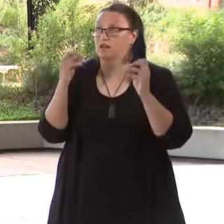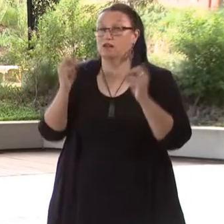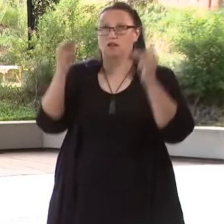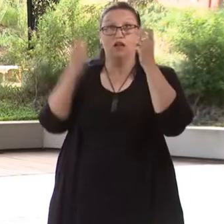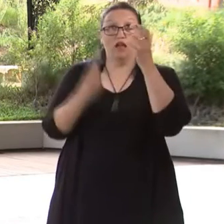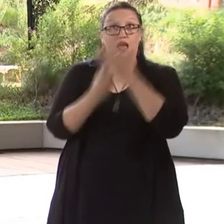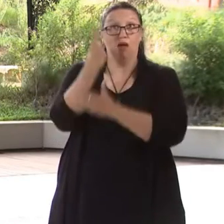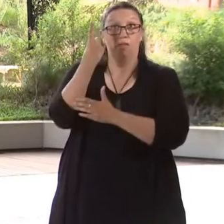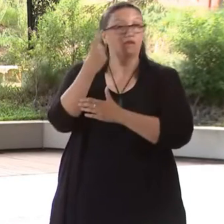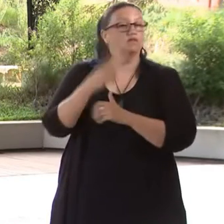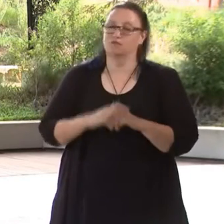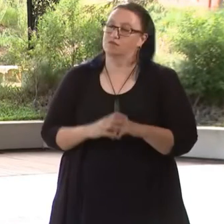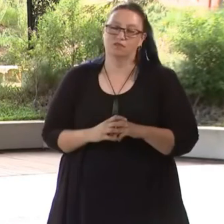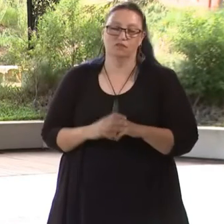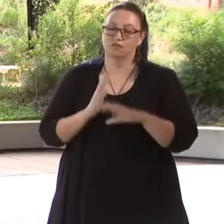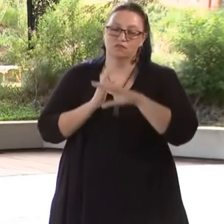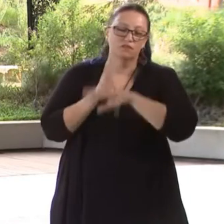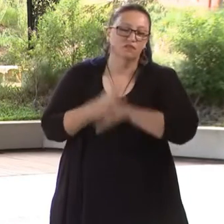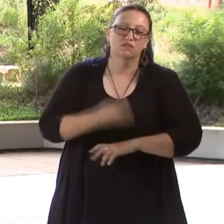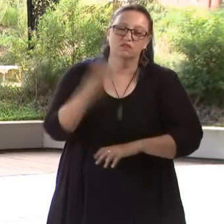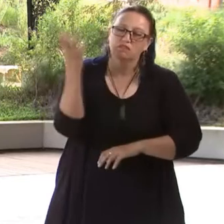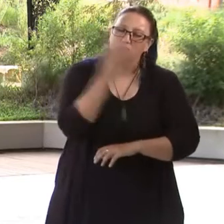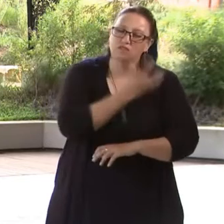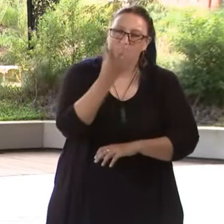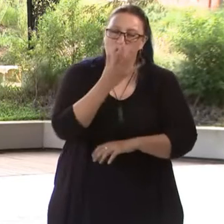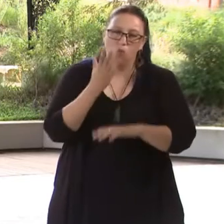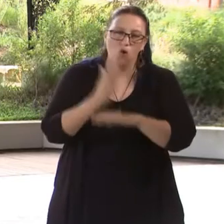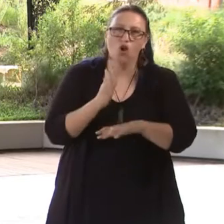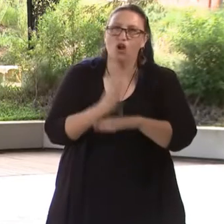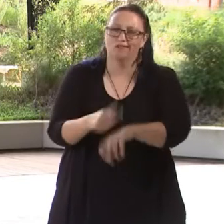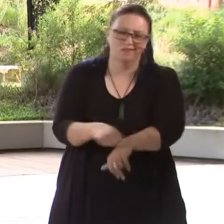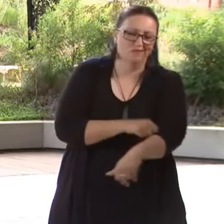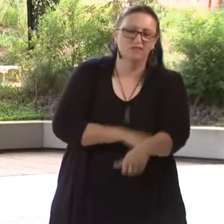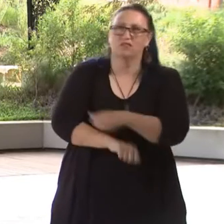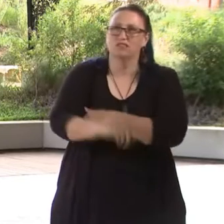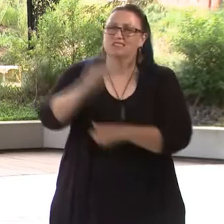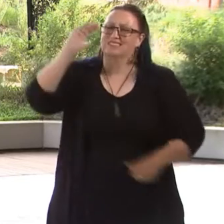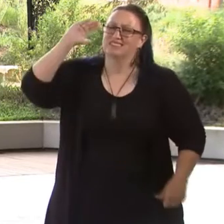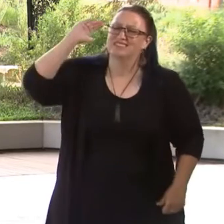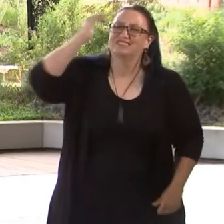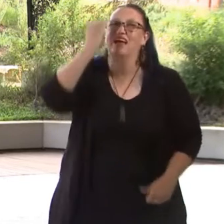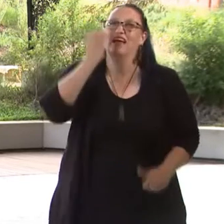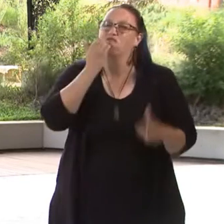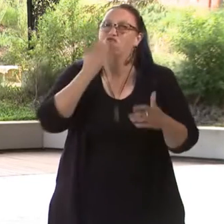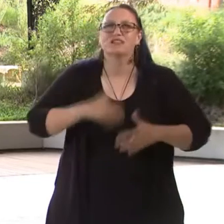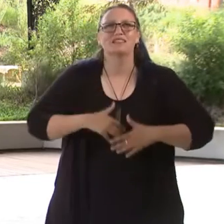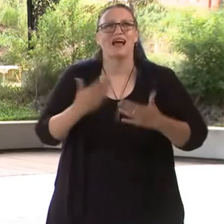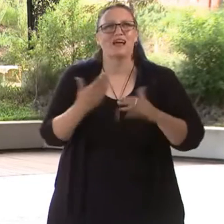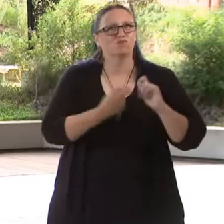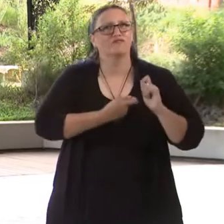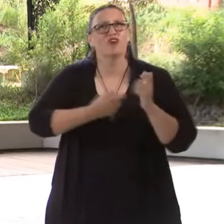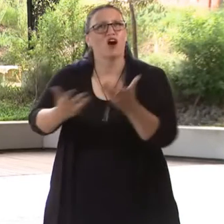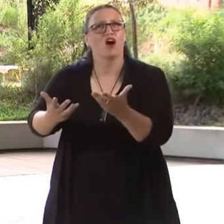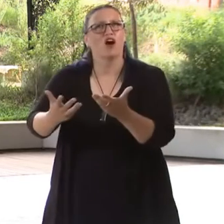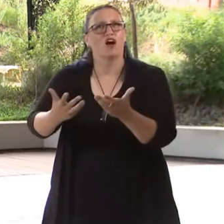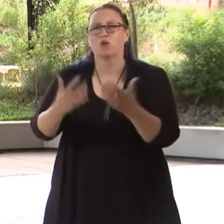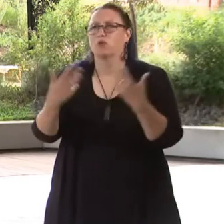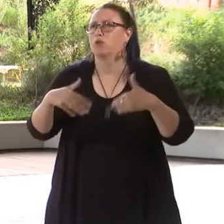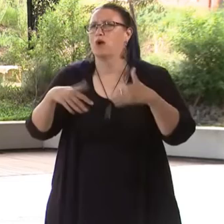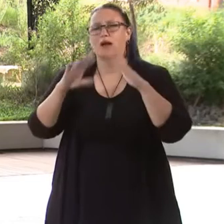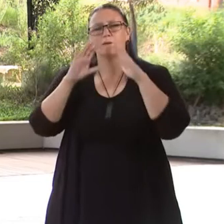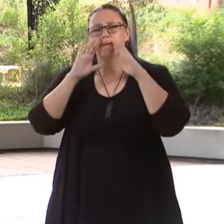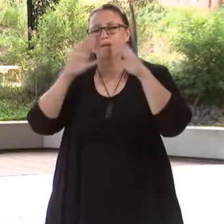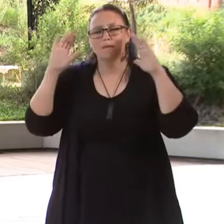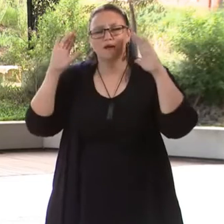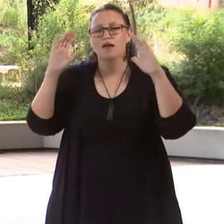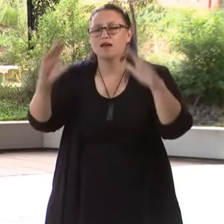Our health staff are performing the most amazing effort out there every single day of the week to deliver for this state, I think,